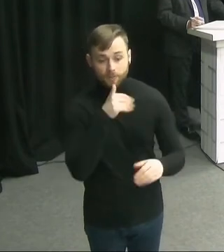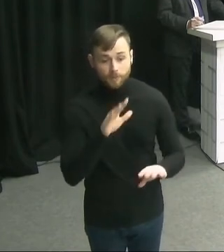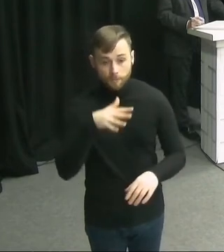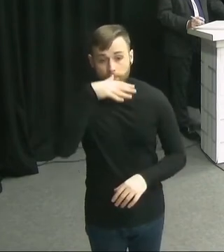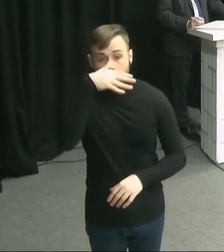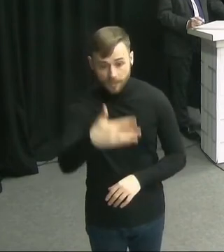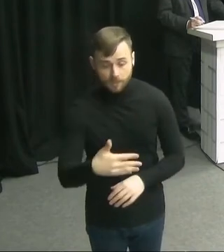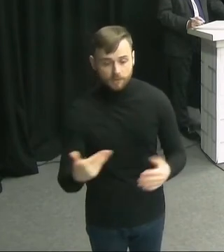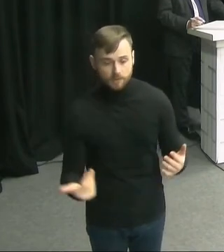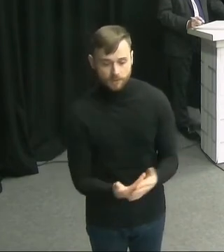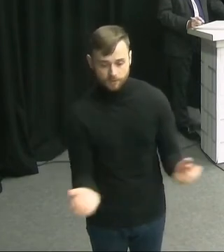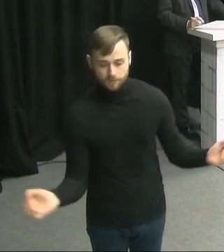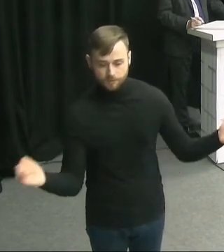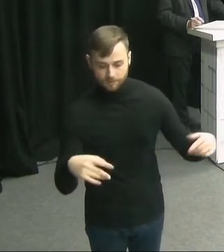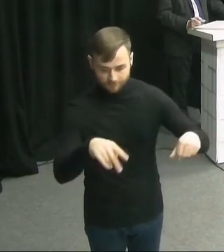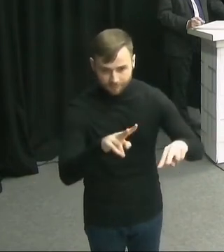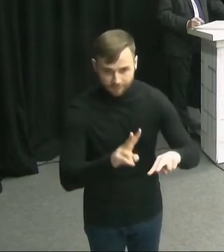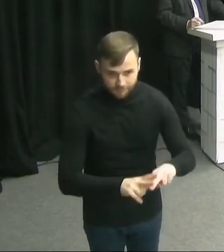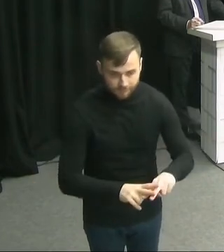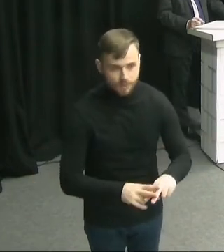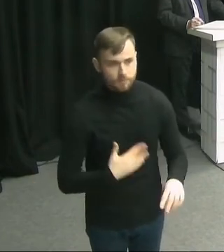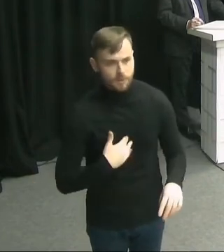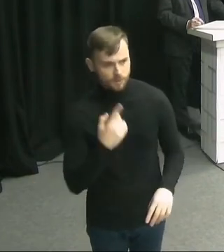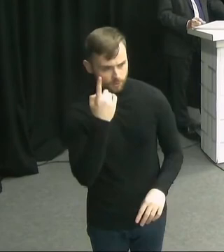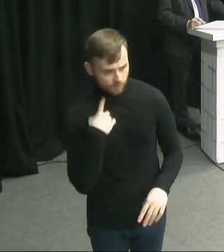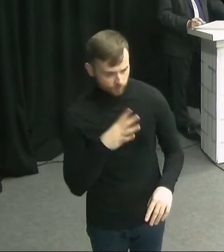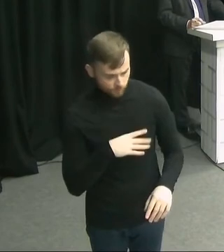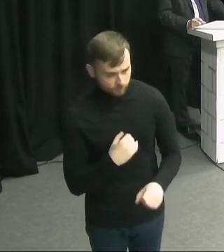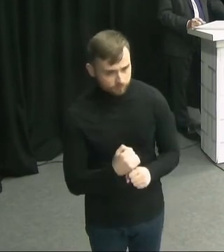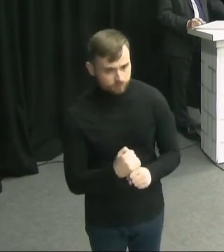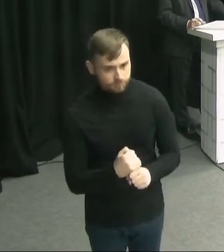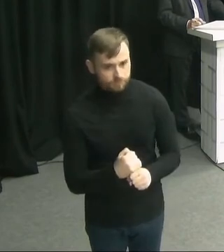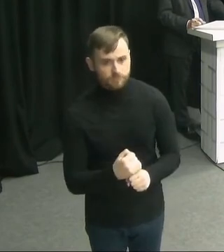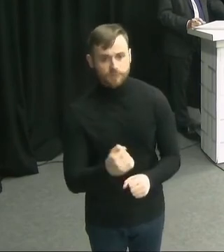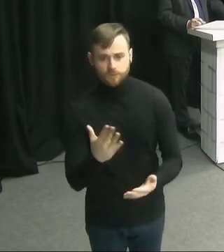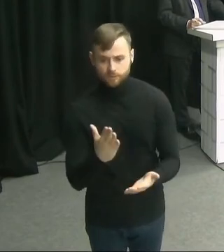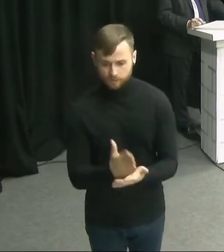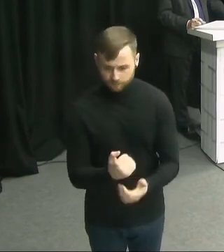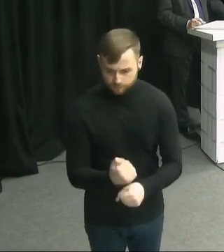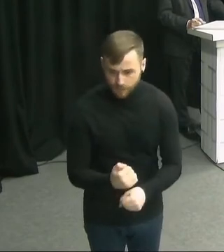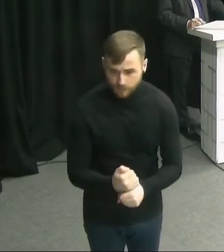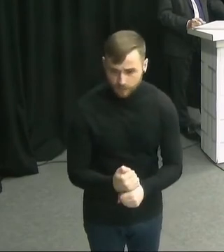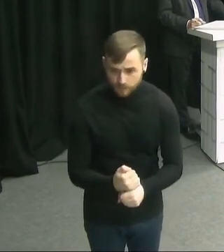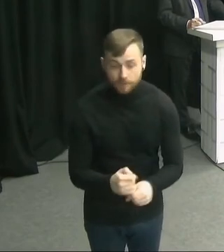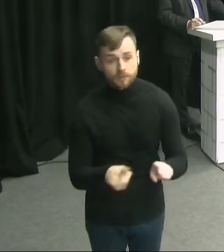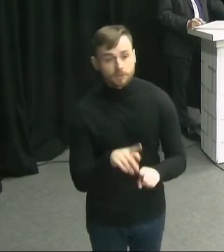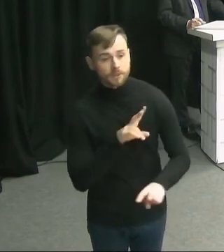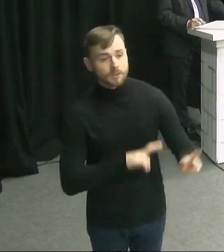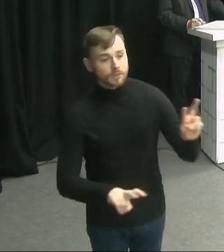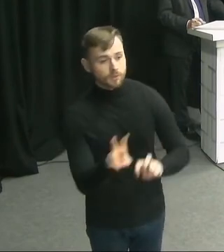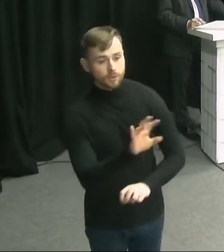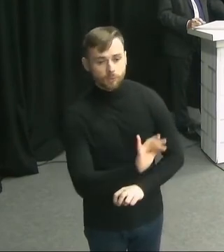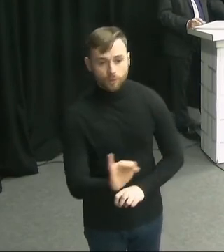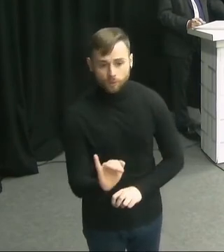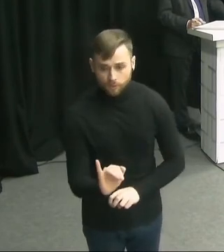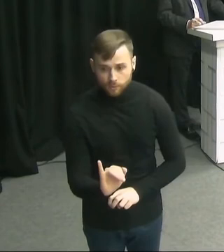achieving half is already very good. So I hope that after the next 5 years,